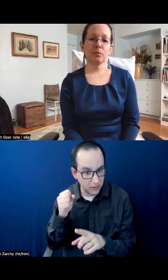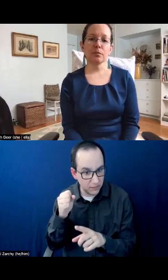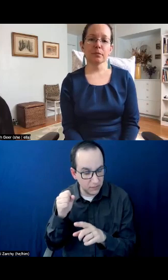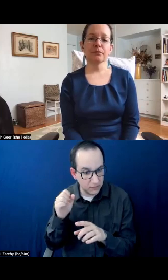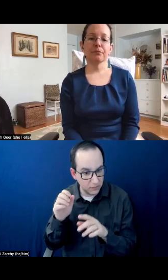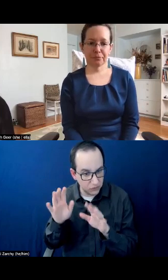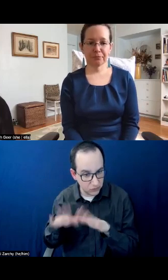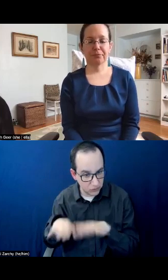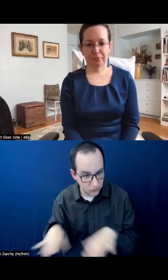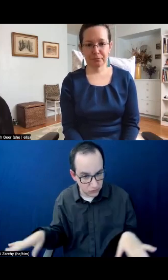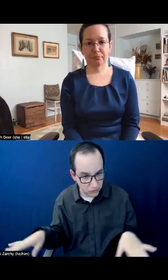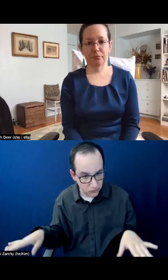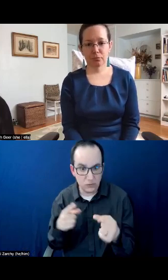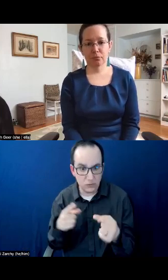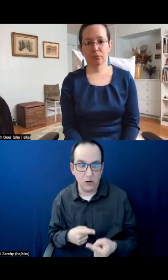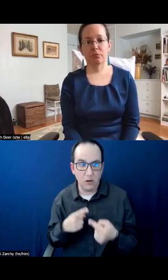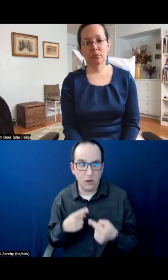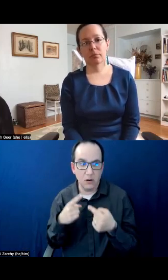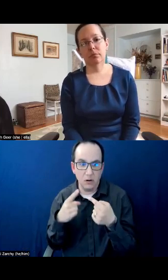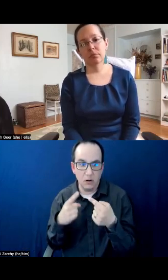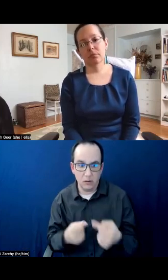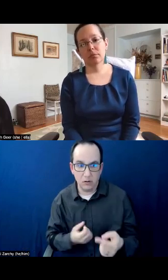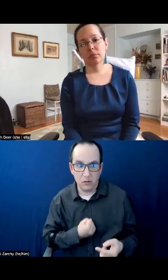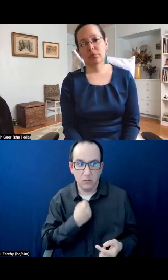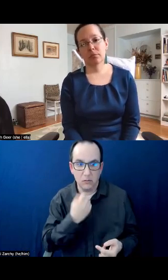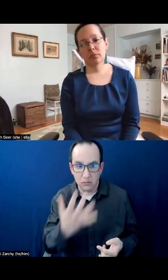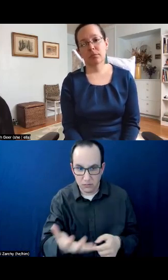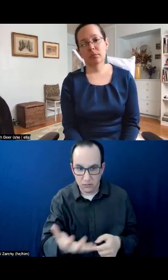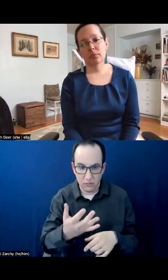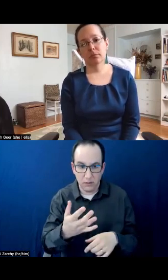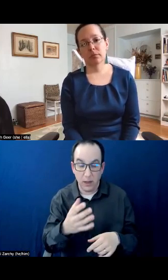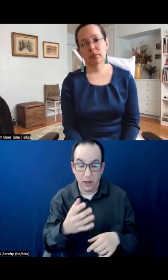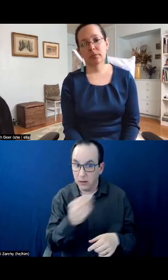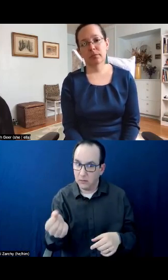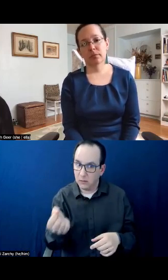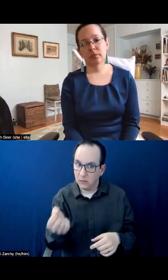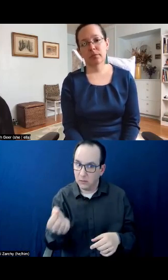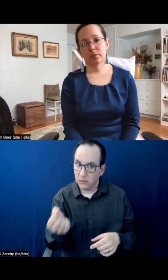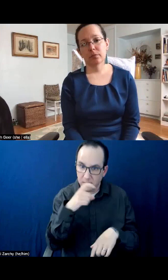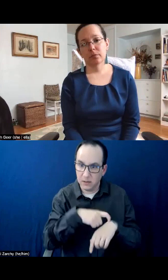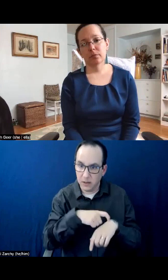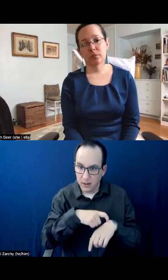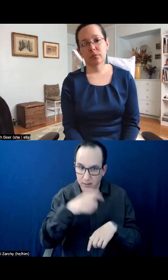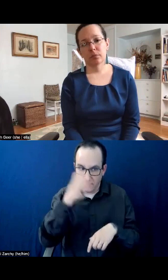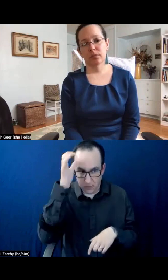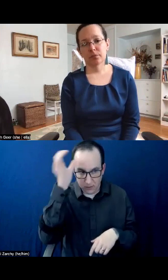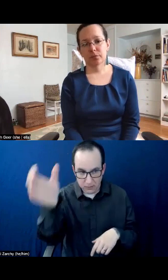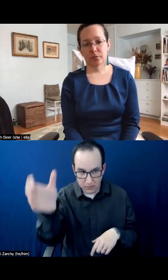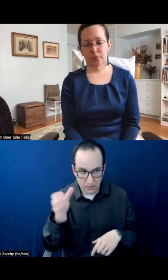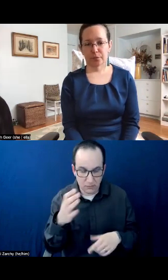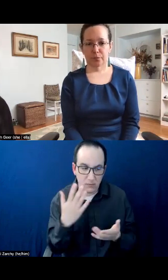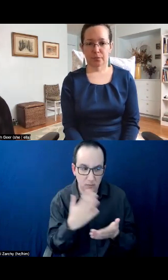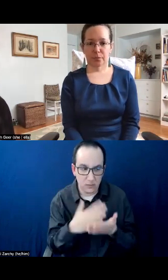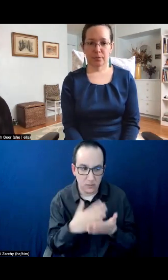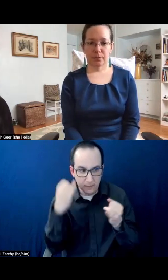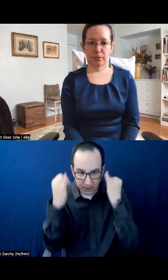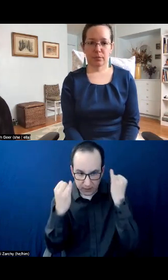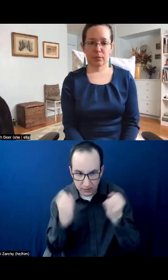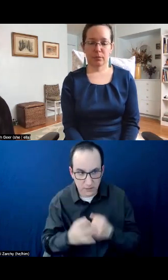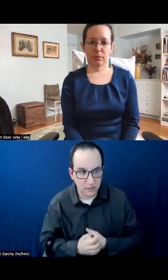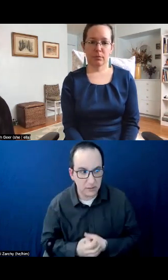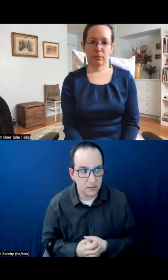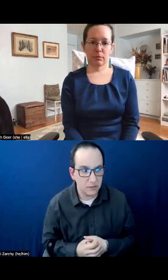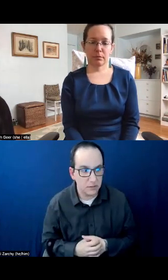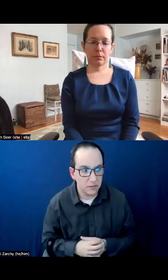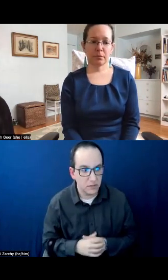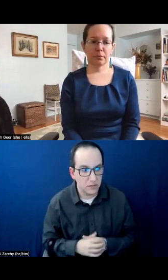Typically, children who've experienced language deprivation very much struggle with expressing the concept